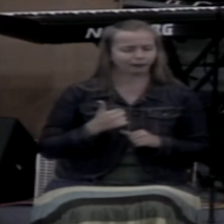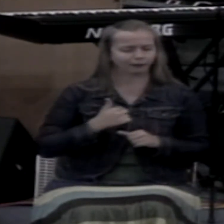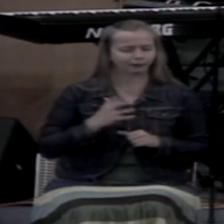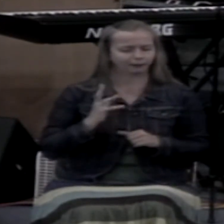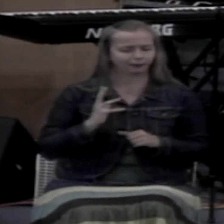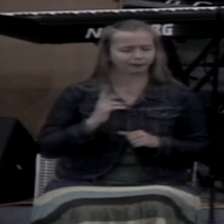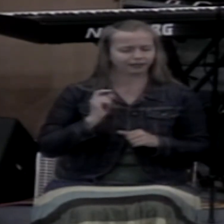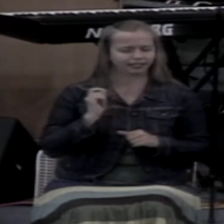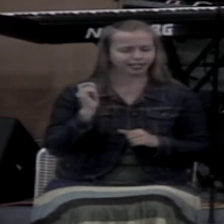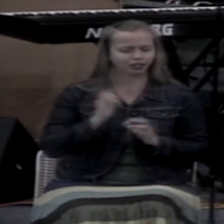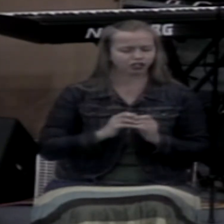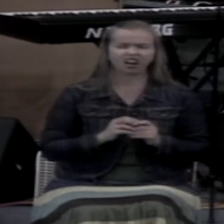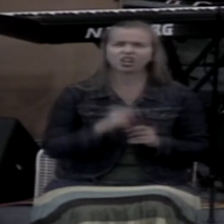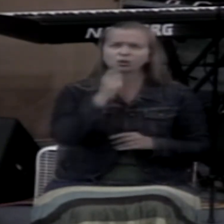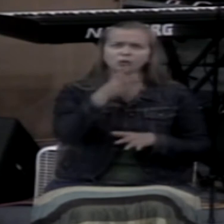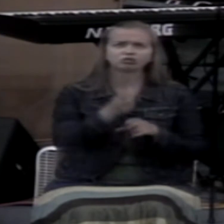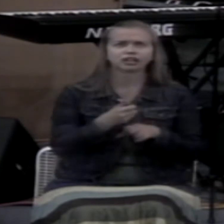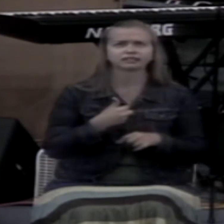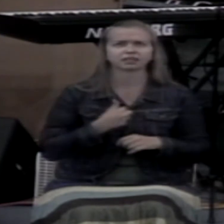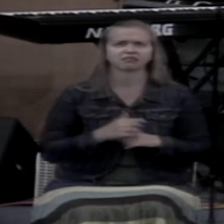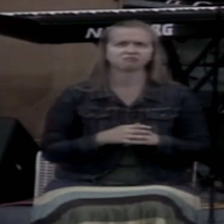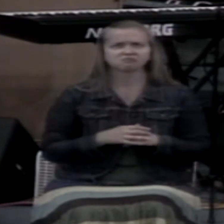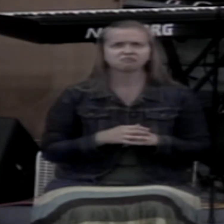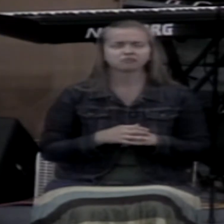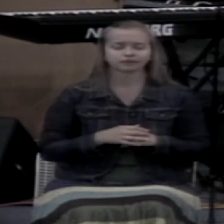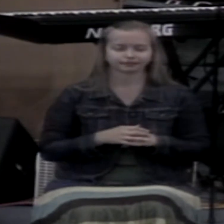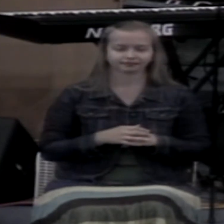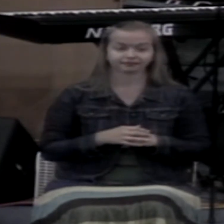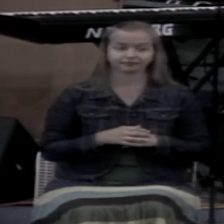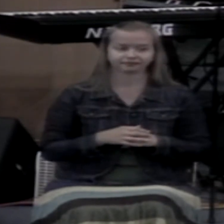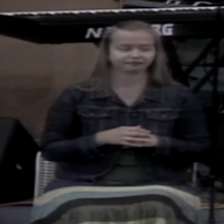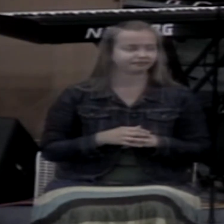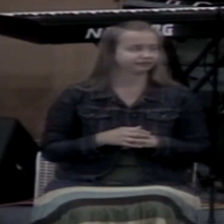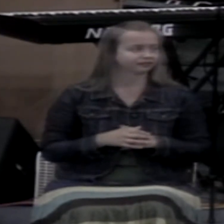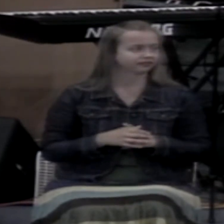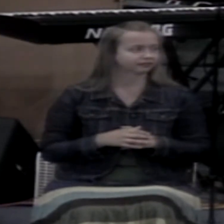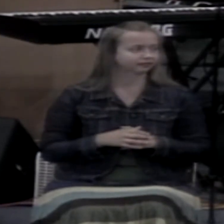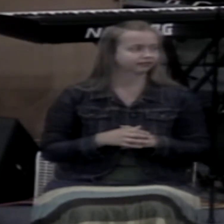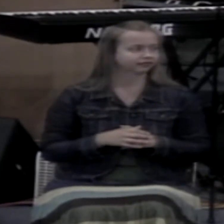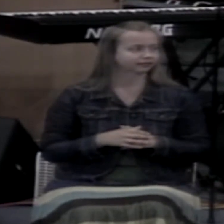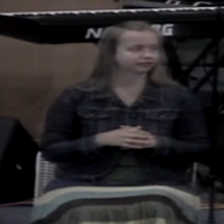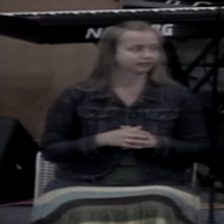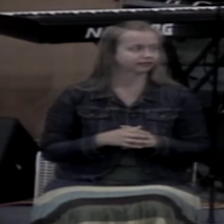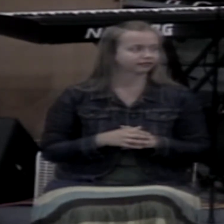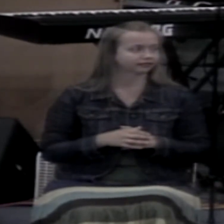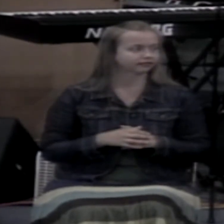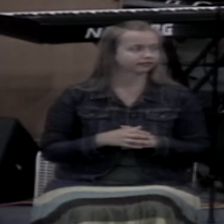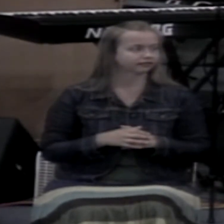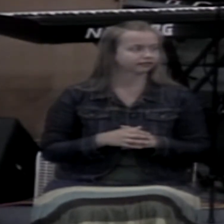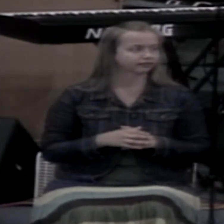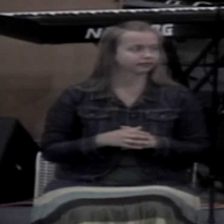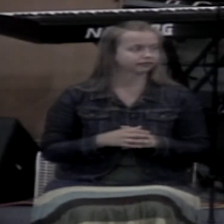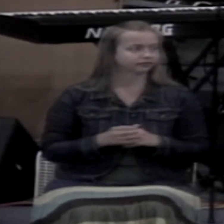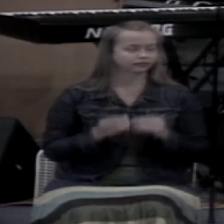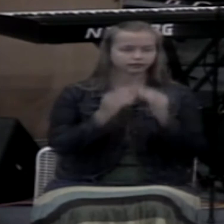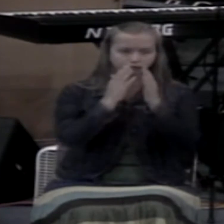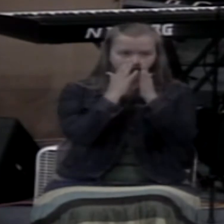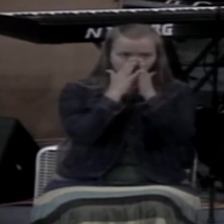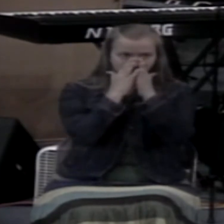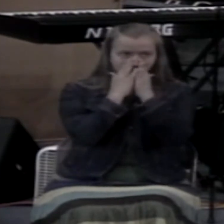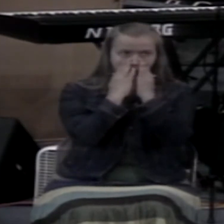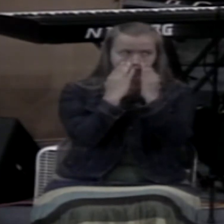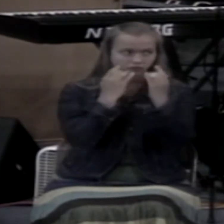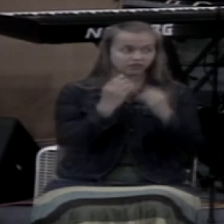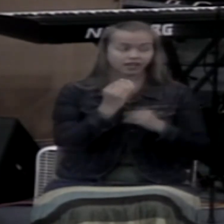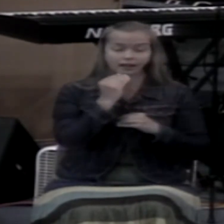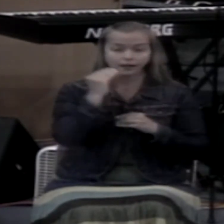in the home God has set up order. There is the father, and then there is the mother, and then